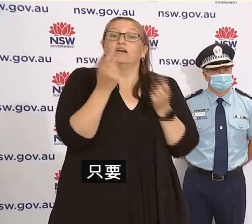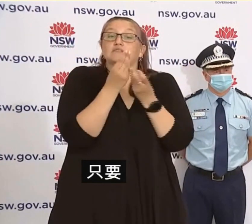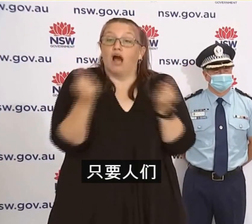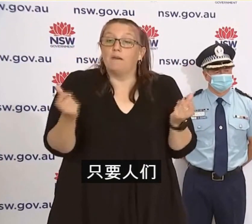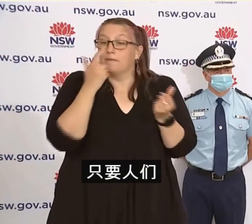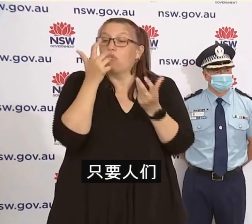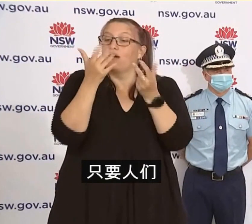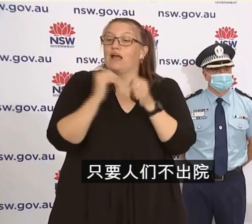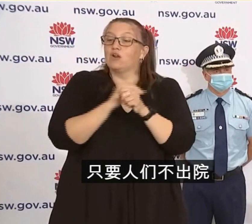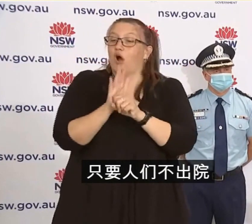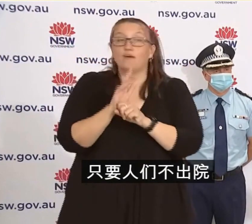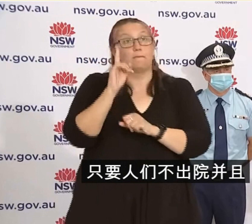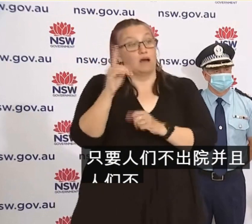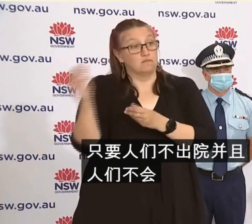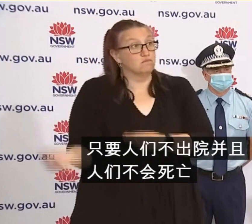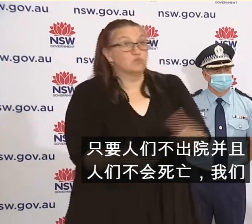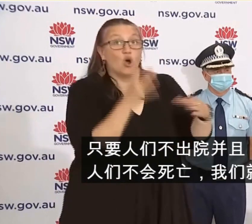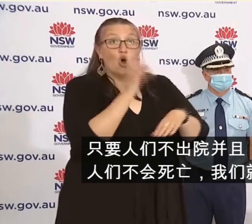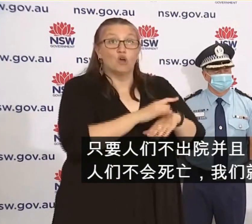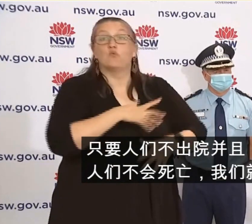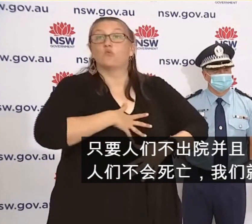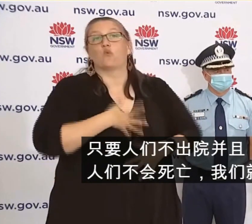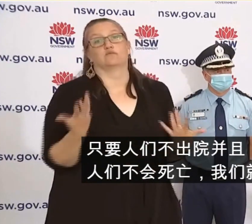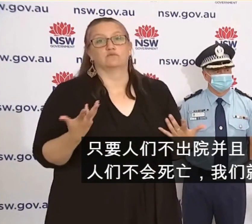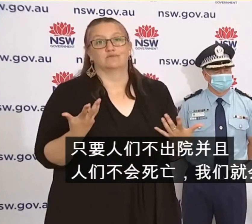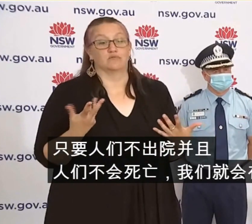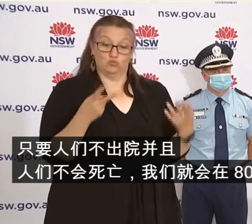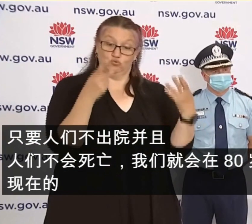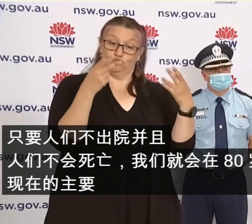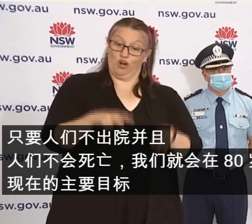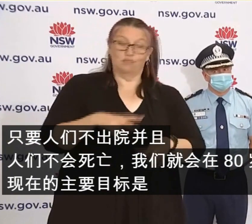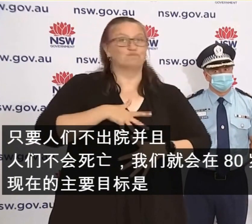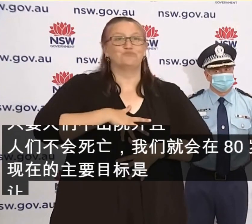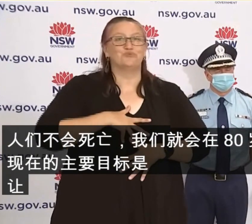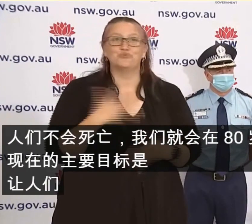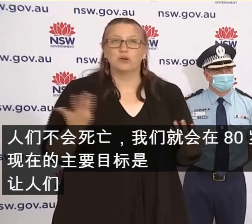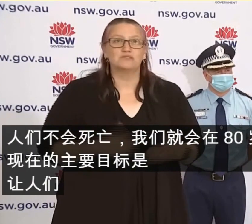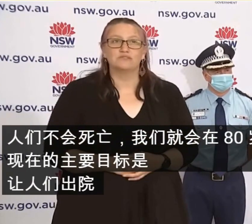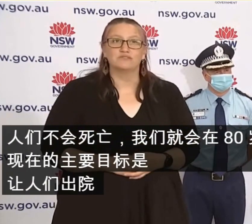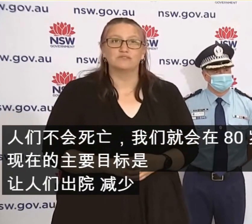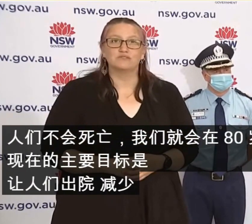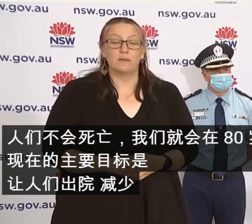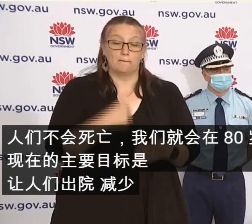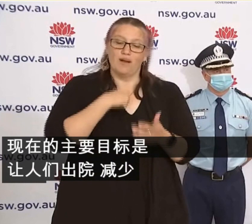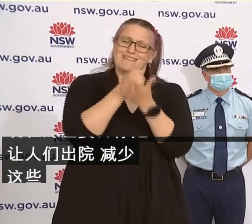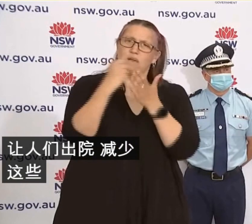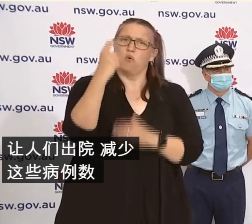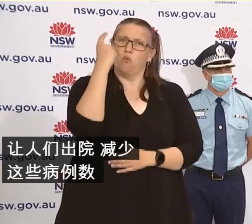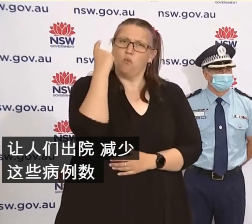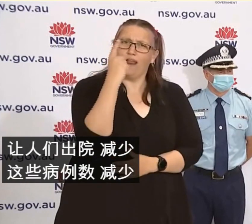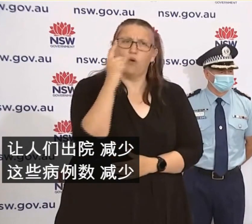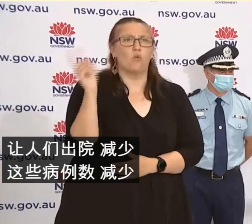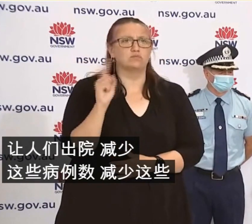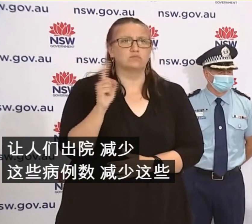so long as people stay out of hospital and people don't die. And our main aim is now keeping people out of hospital, reducing those